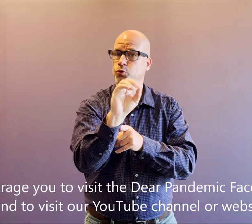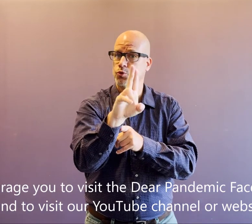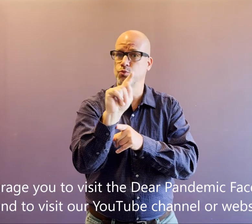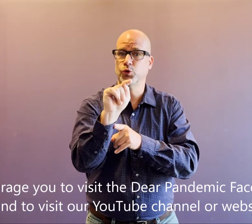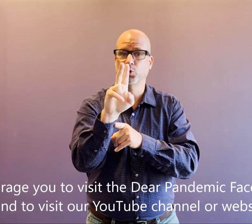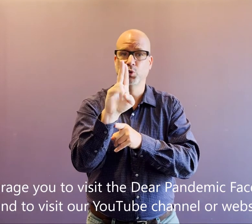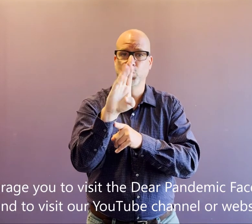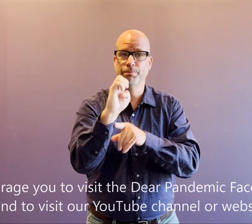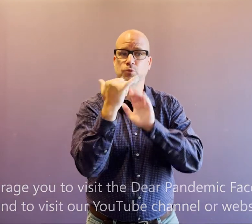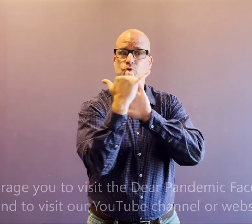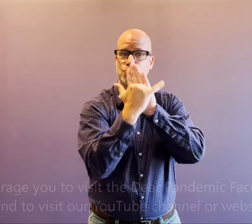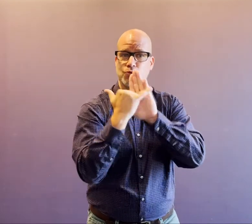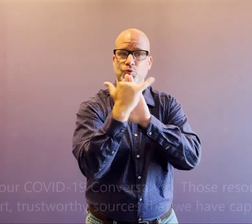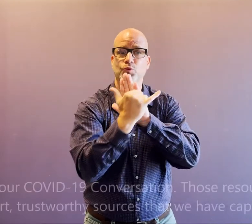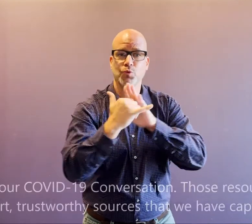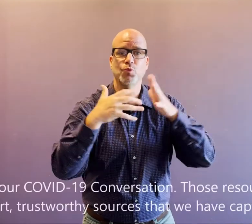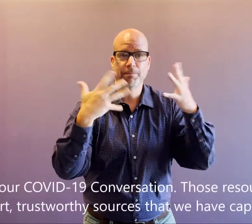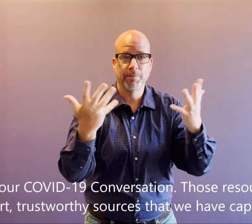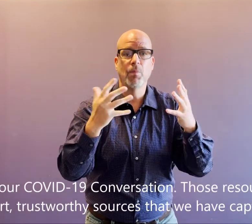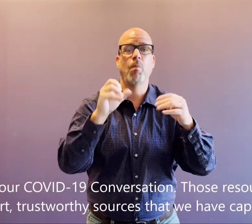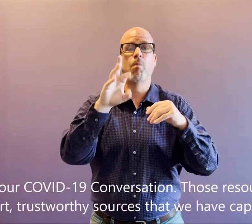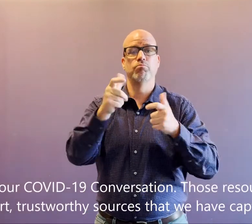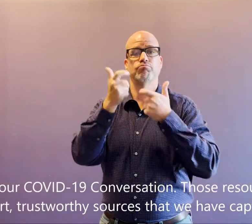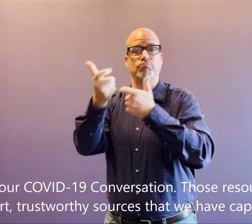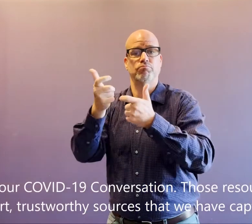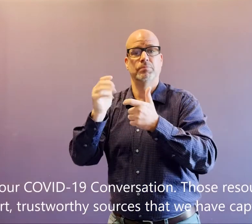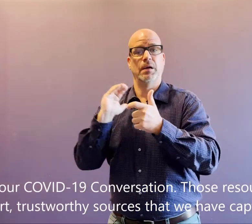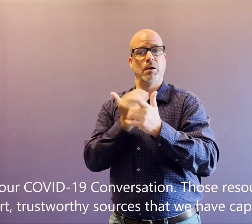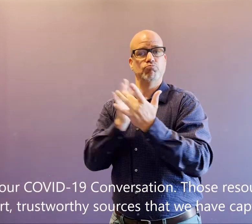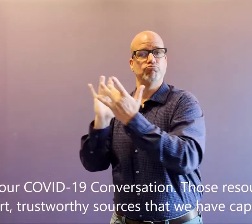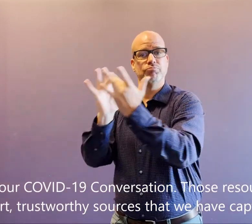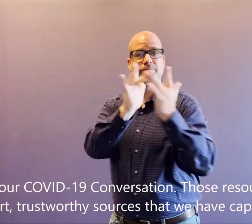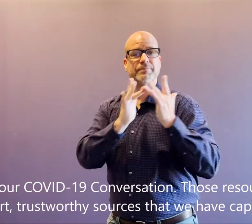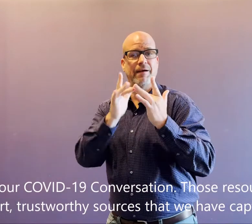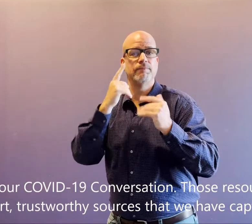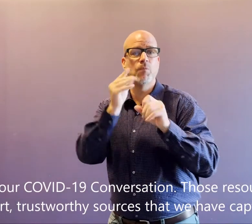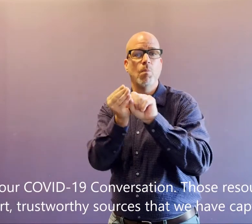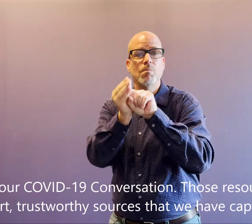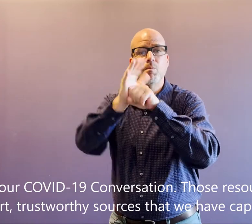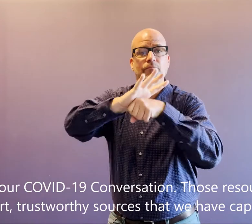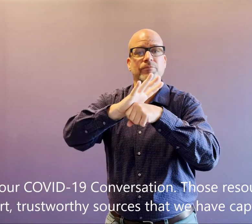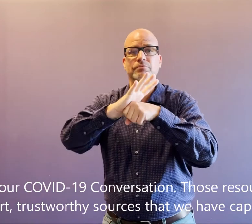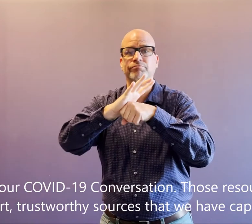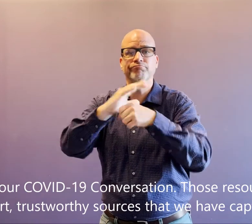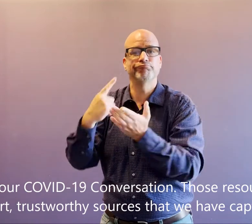And to visit our YouTube channel and website to see our COVID-19 conversation.